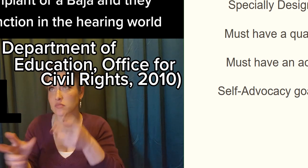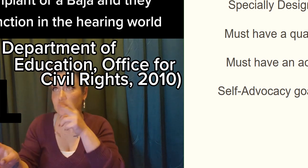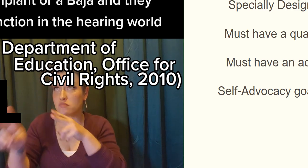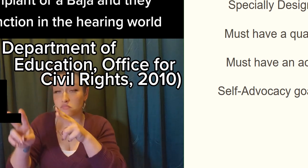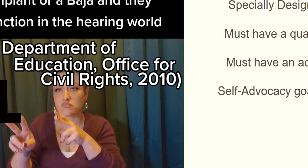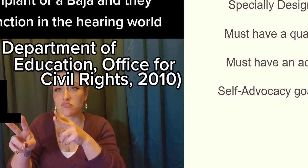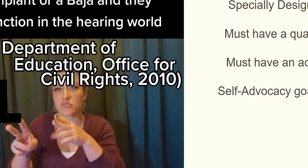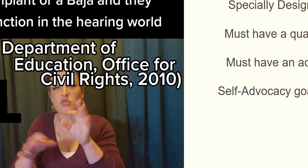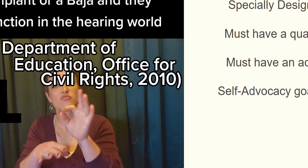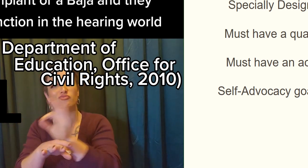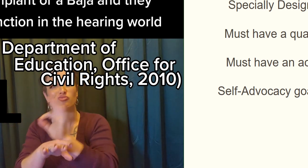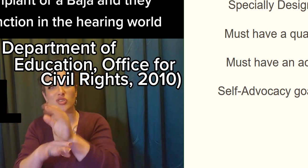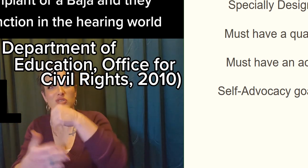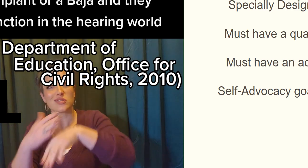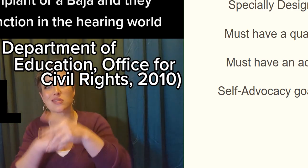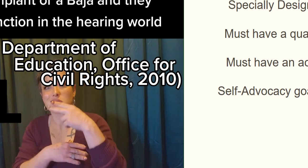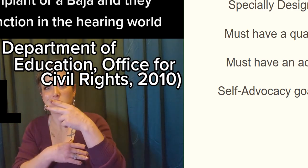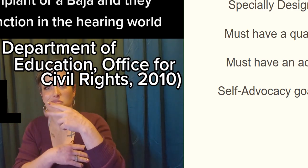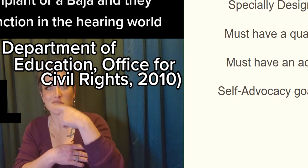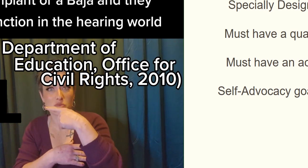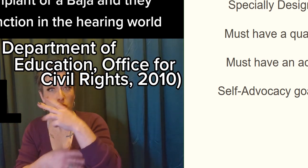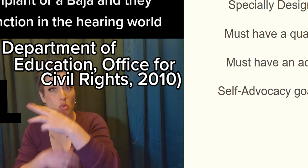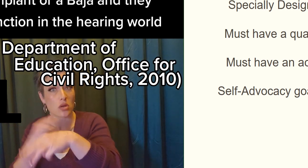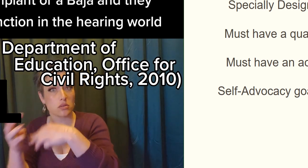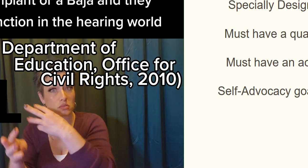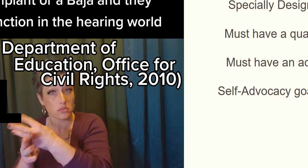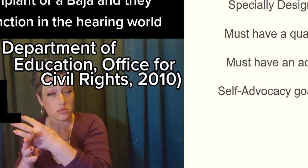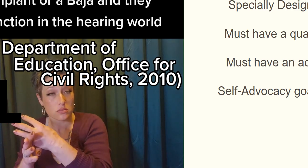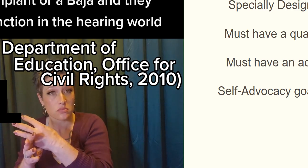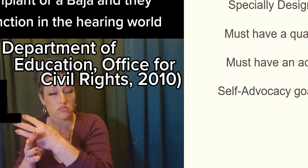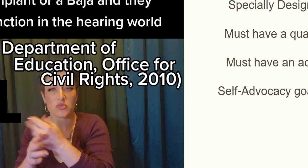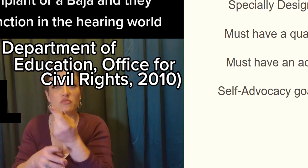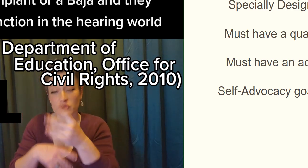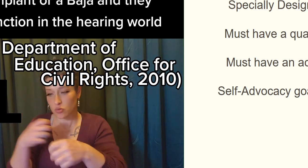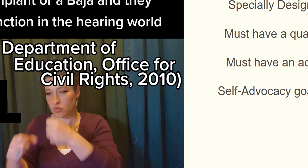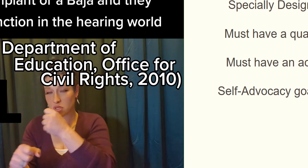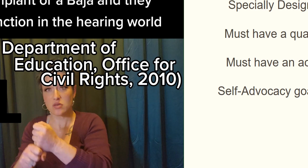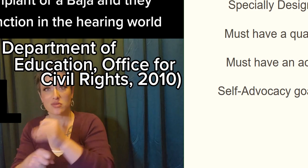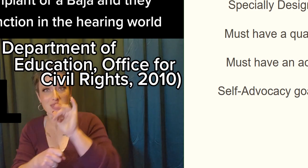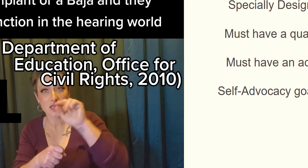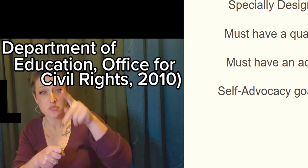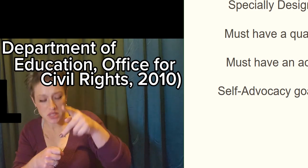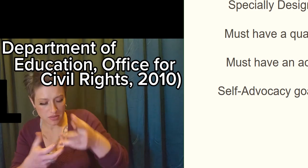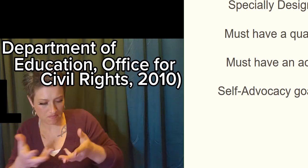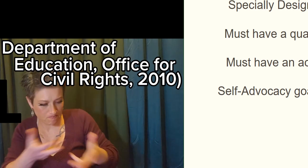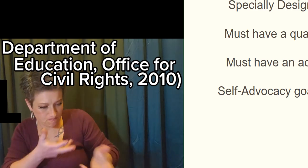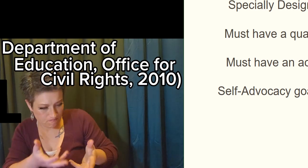an implant or a BAHA, and they function in the hearing world.